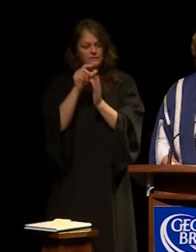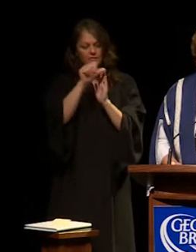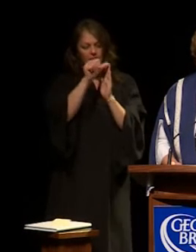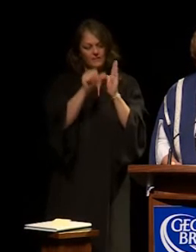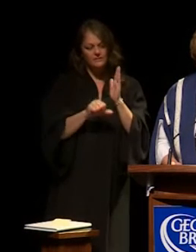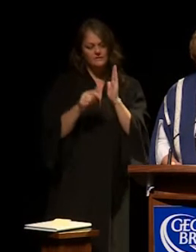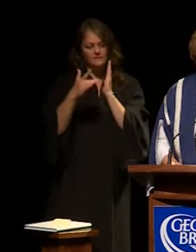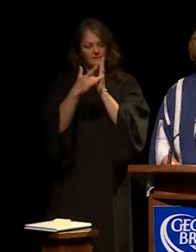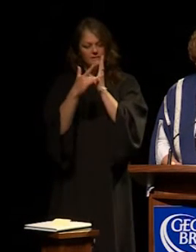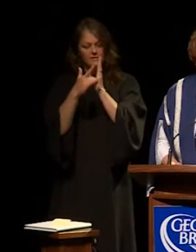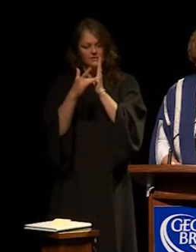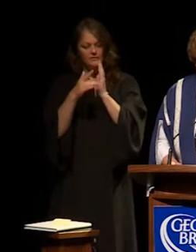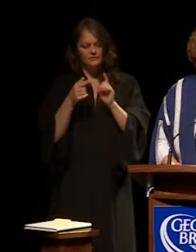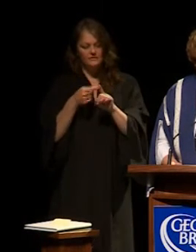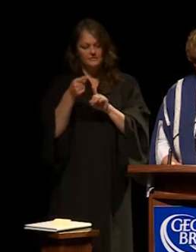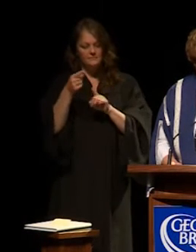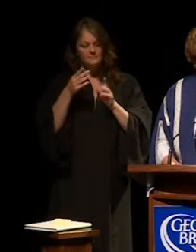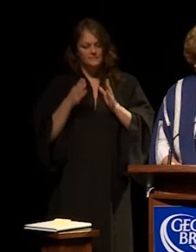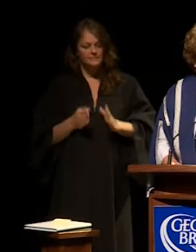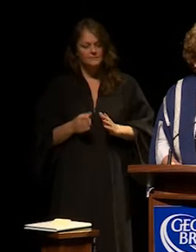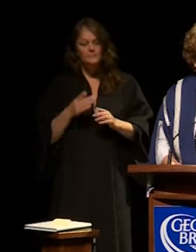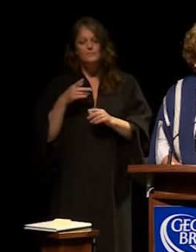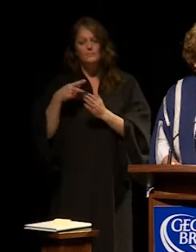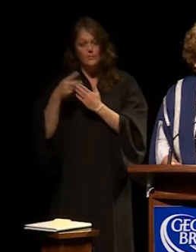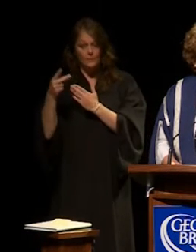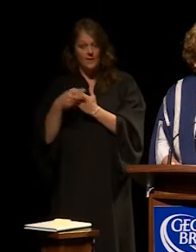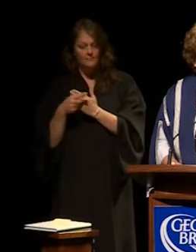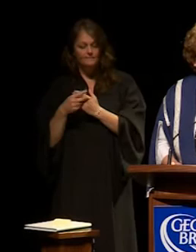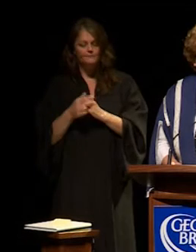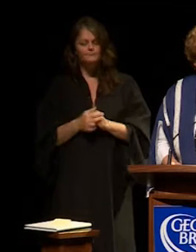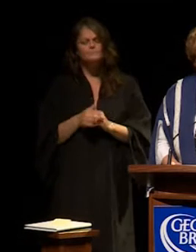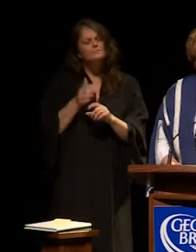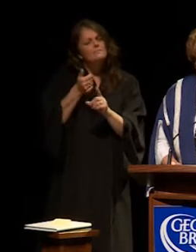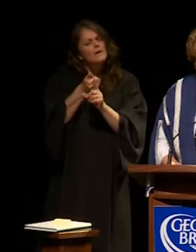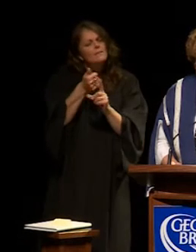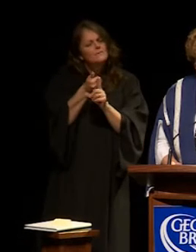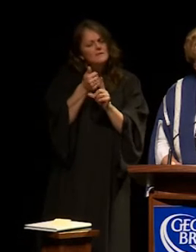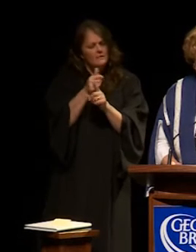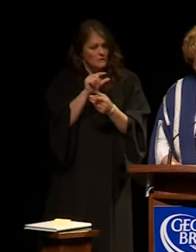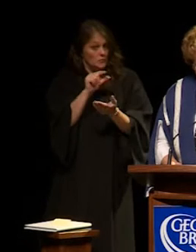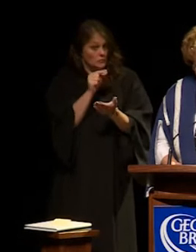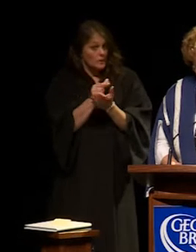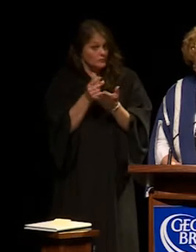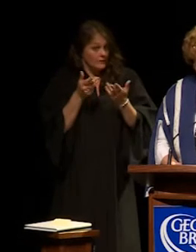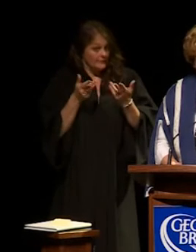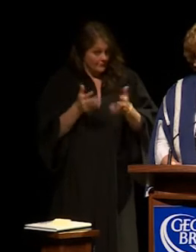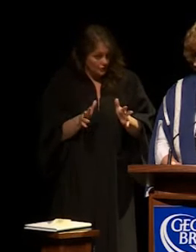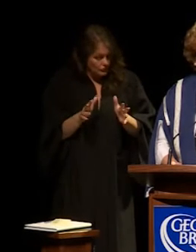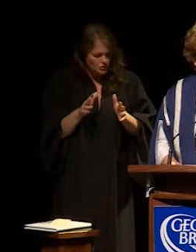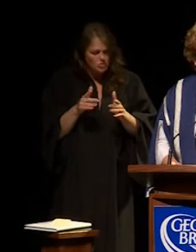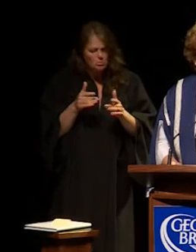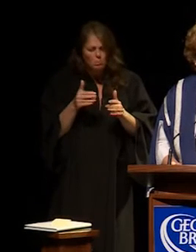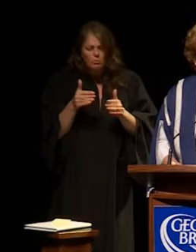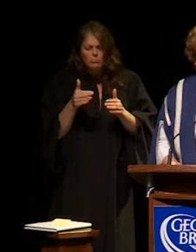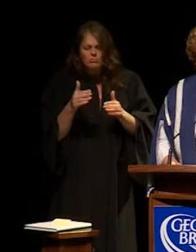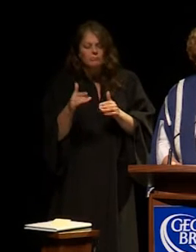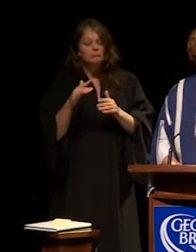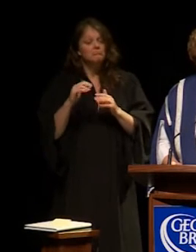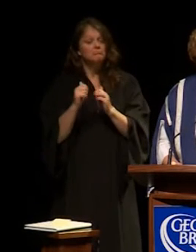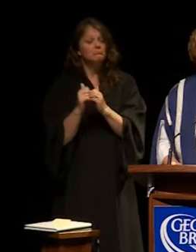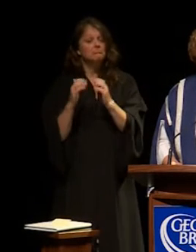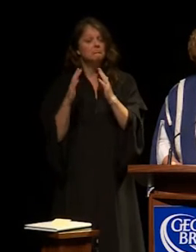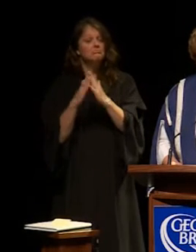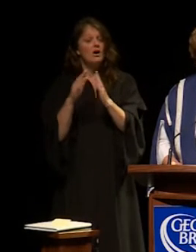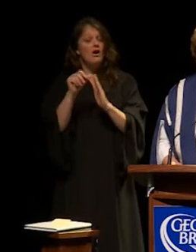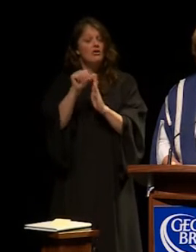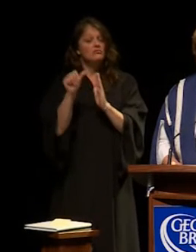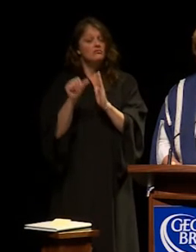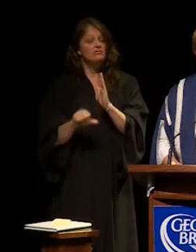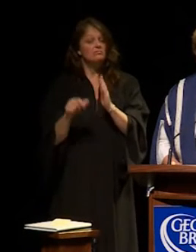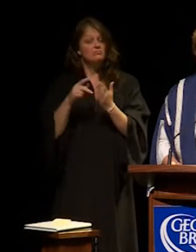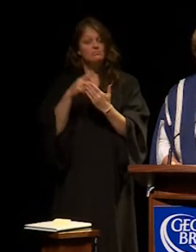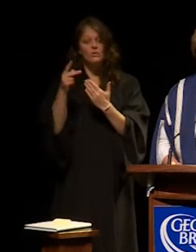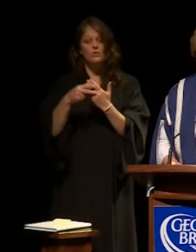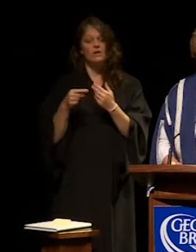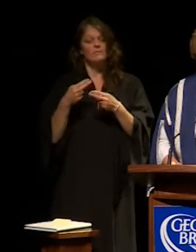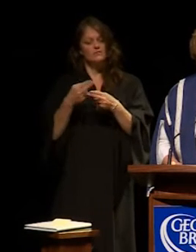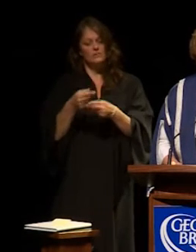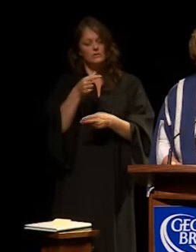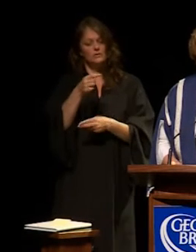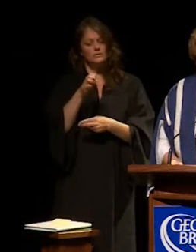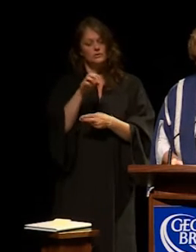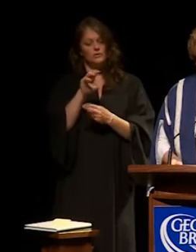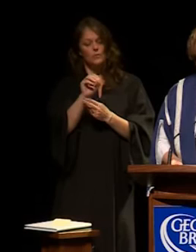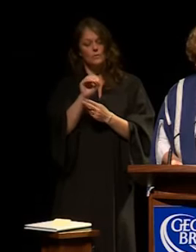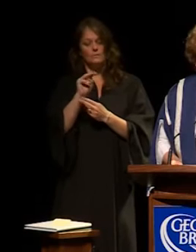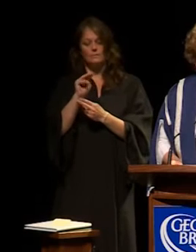A few years after completing his studies at George Brown, he started his own architectural company called Geometra